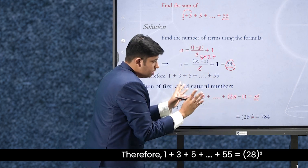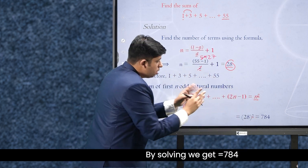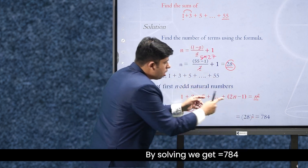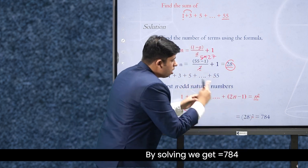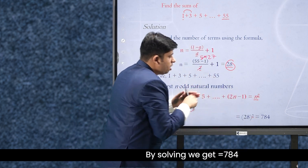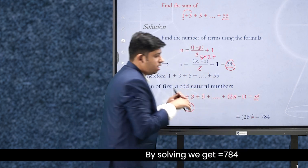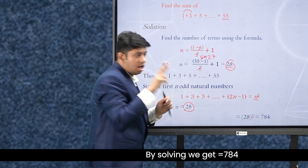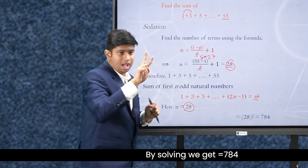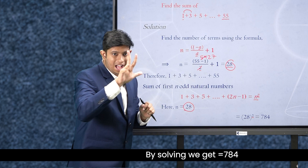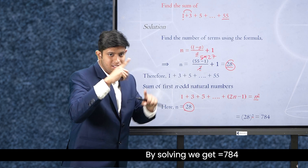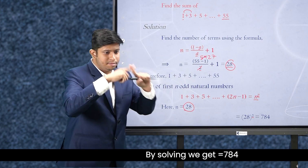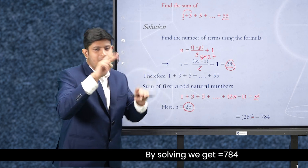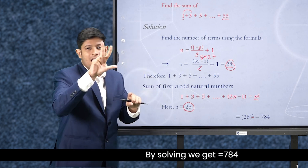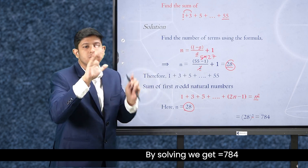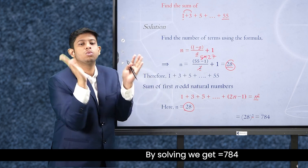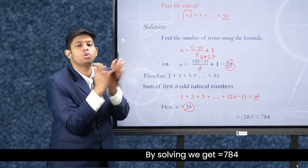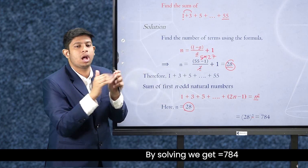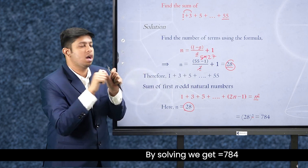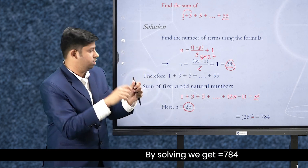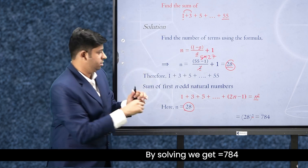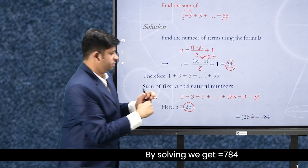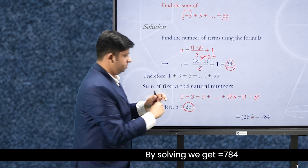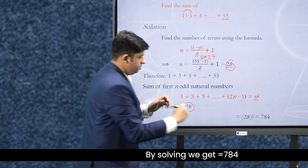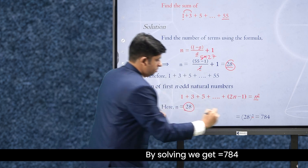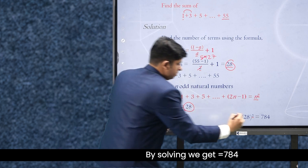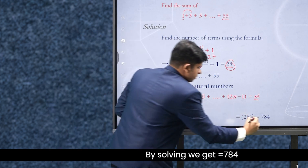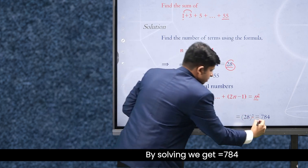By solving, we get 784.